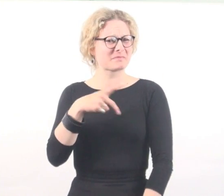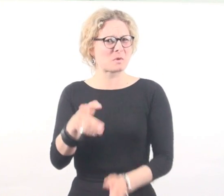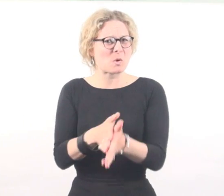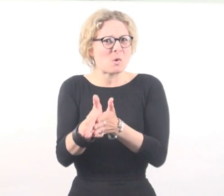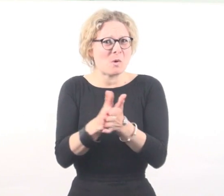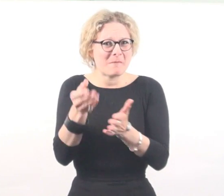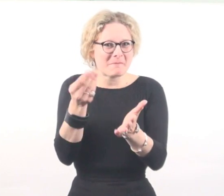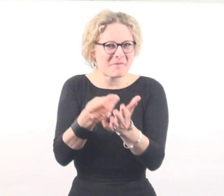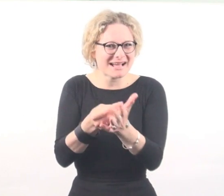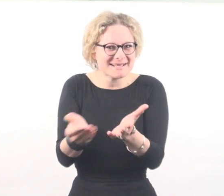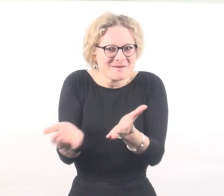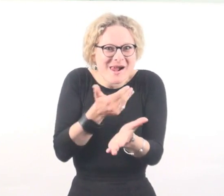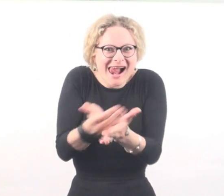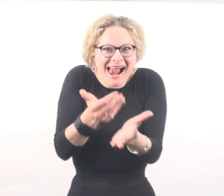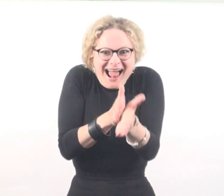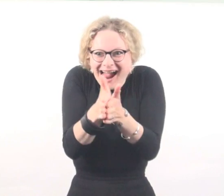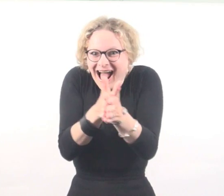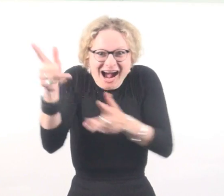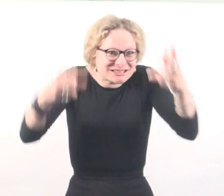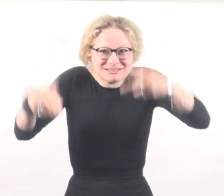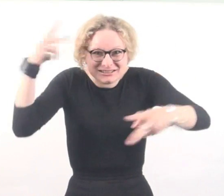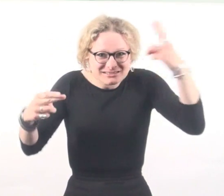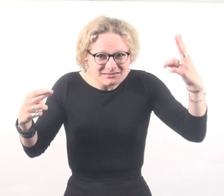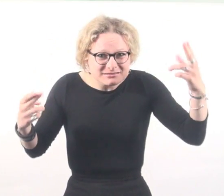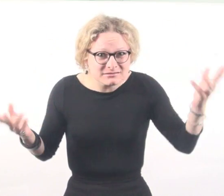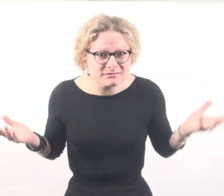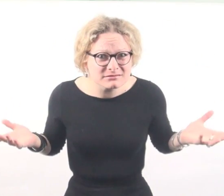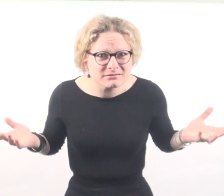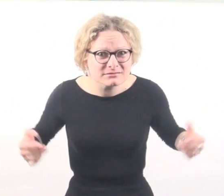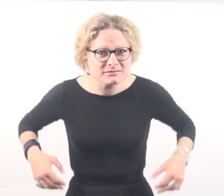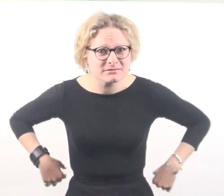in making cuts and saving money, and they seem to really enjoy that as well.